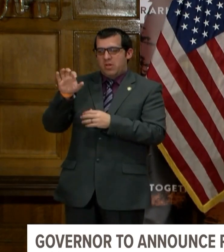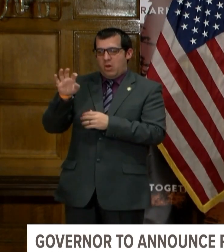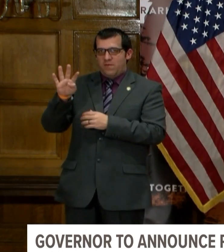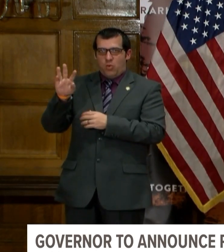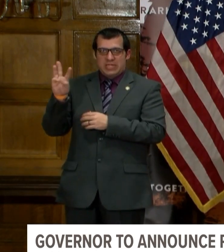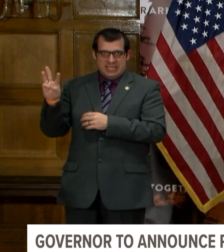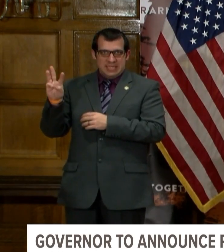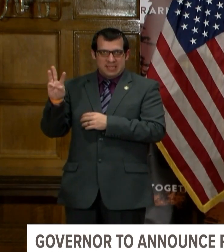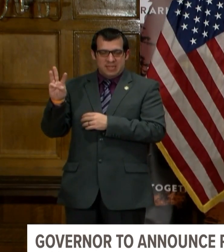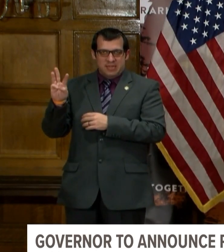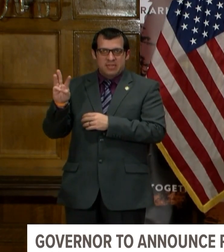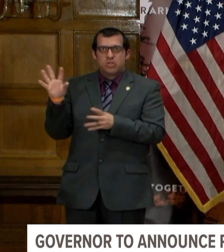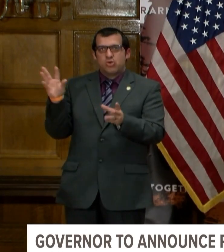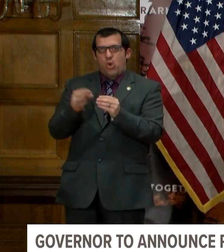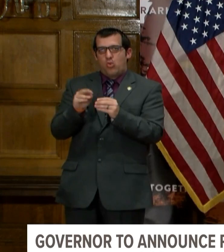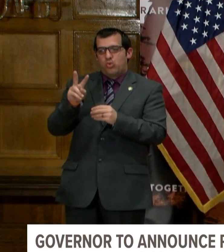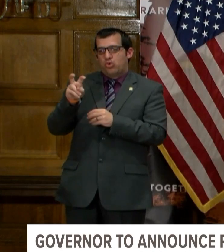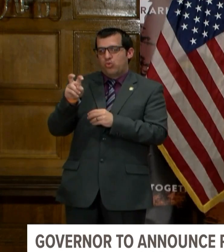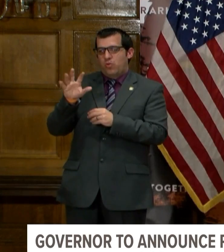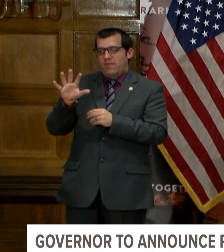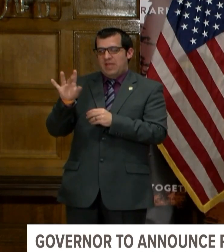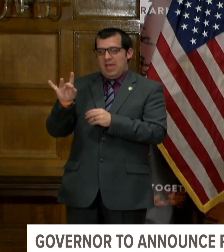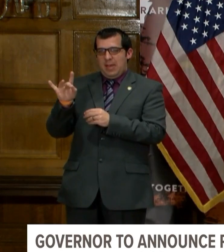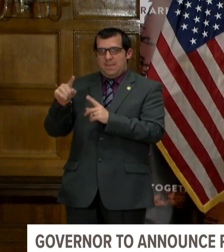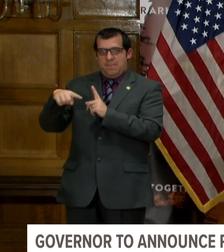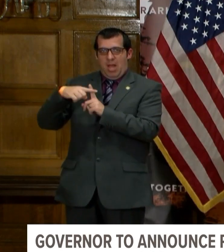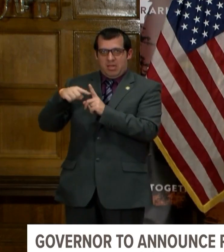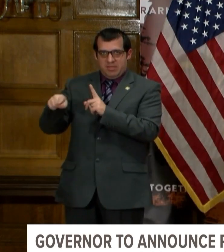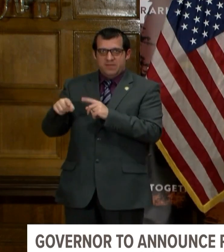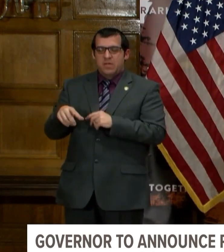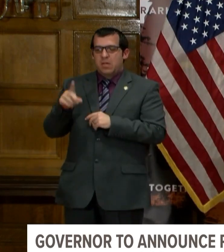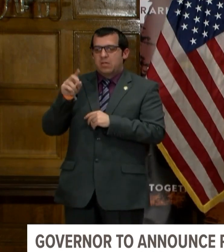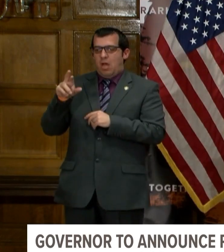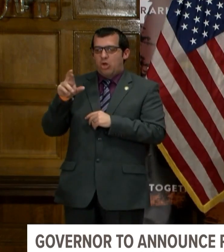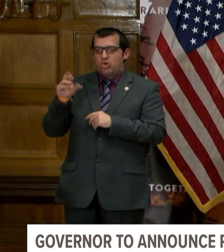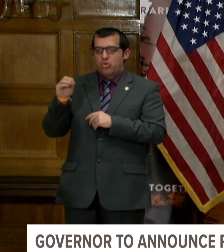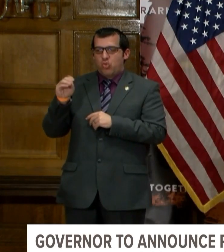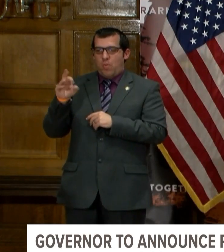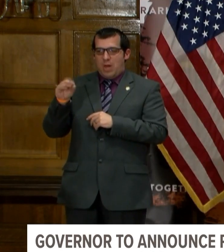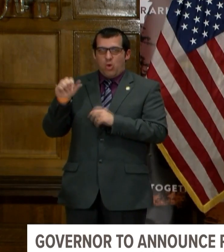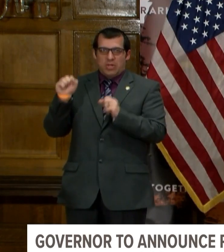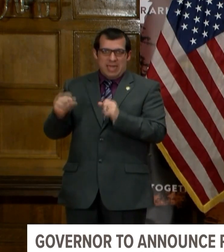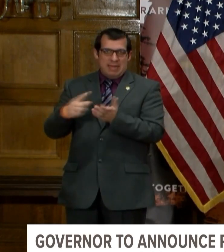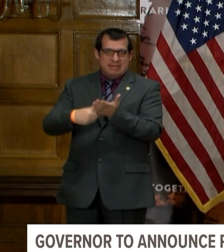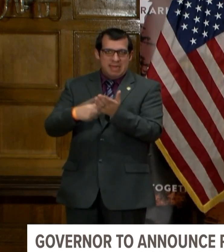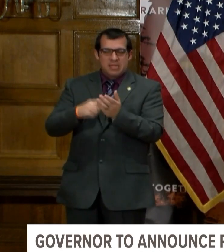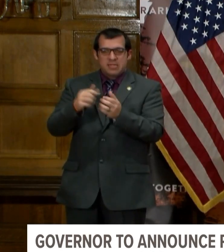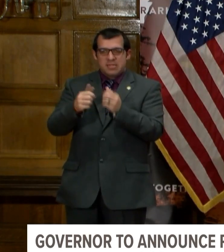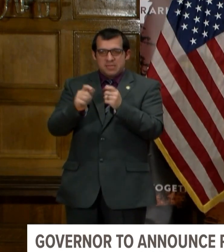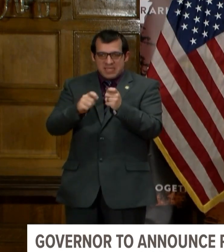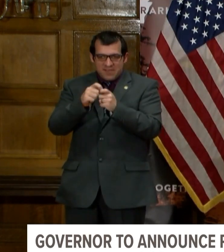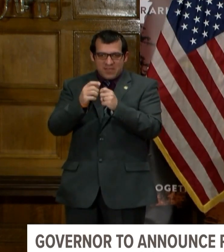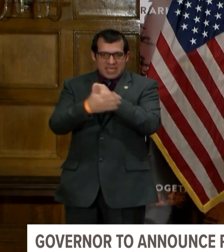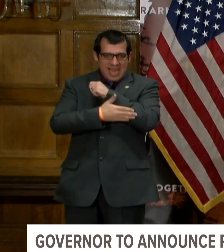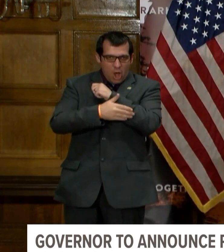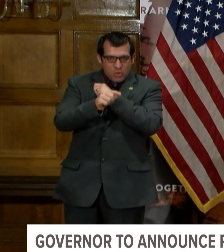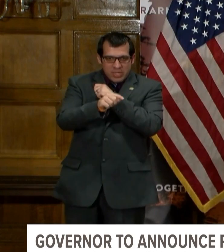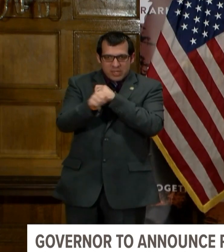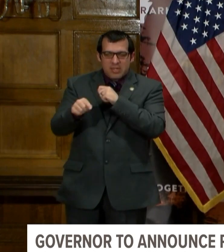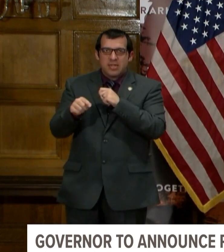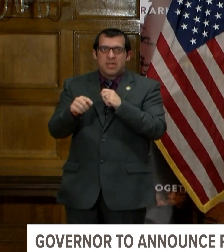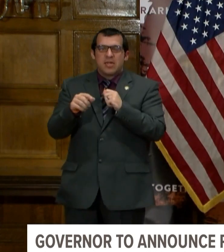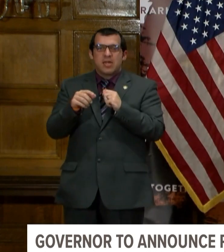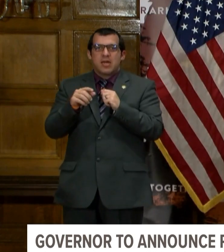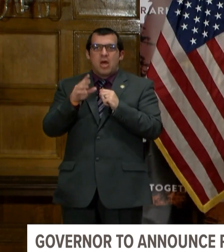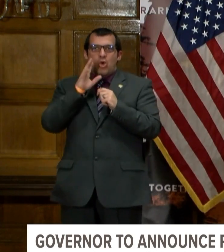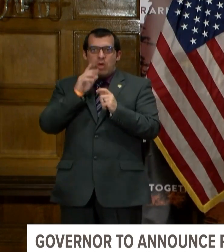1,946 with 258 positive. Dr. Romero will be able to cover the counties, but I'll quickly, and again, this is not